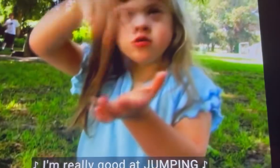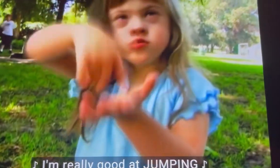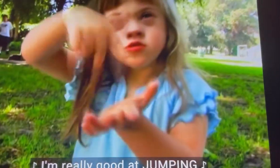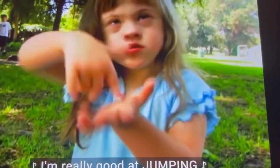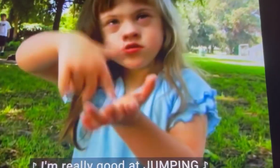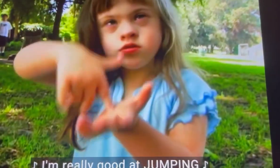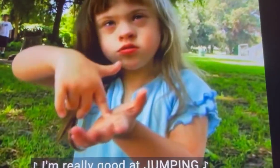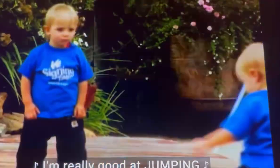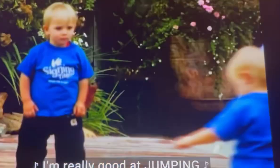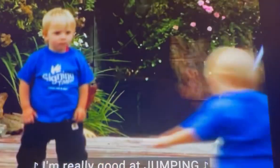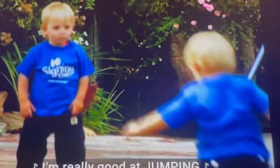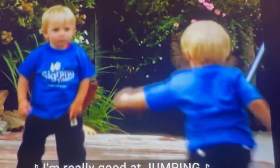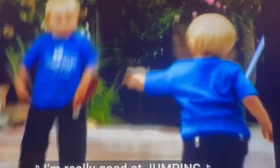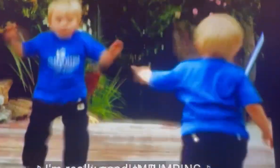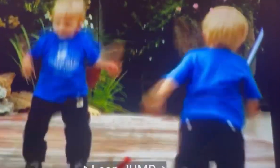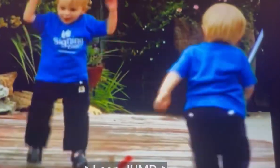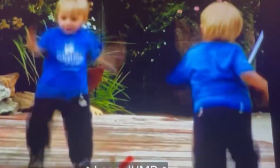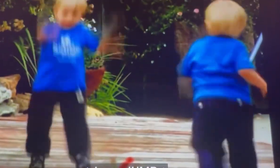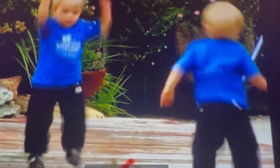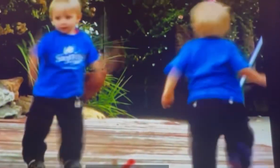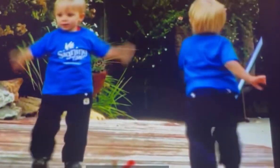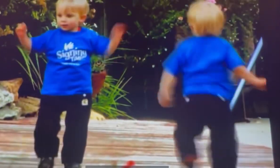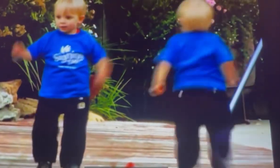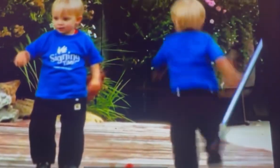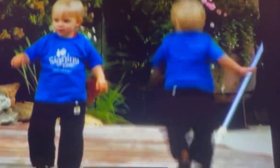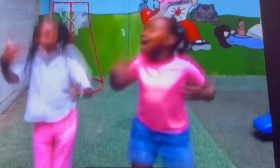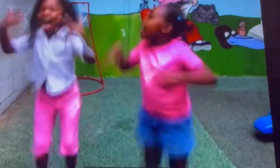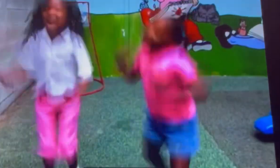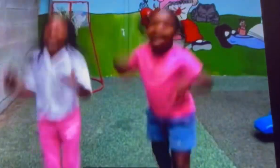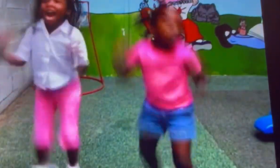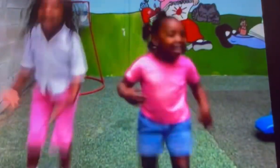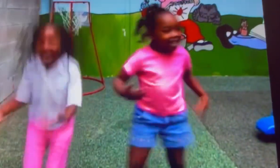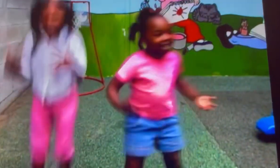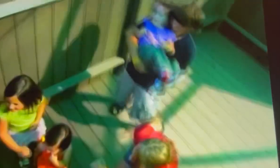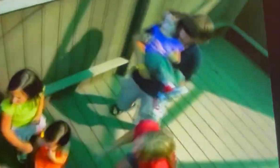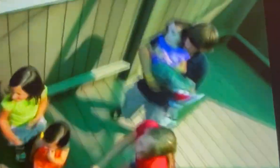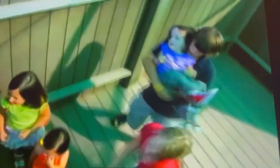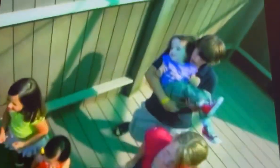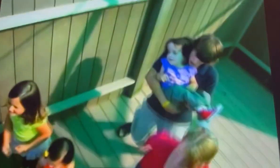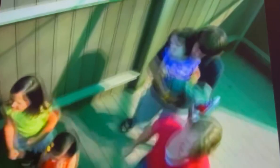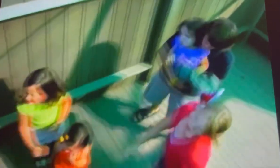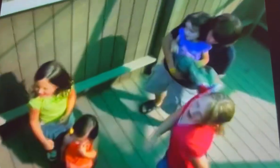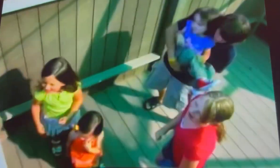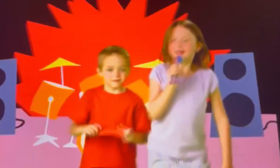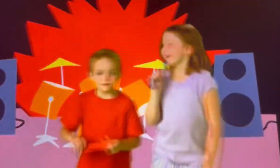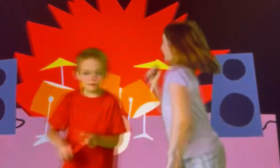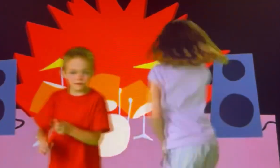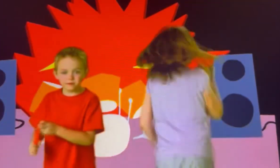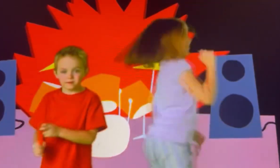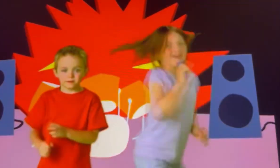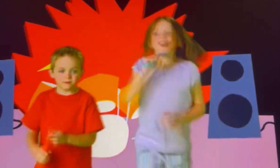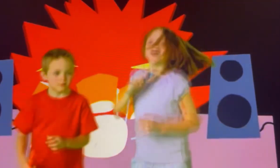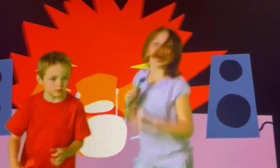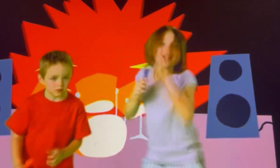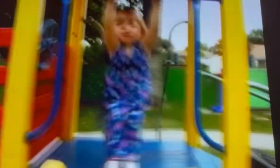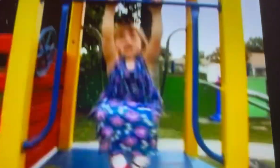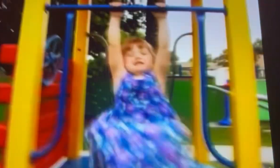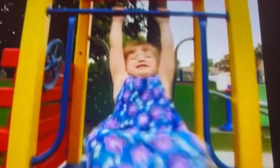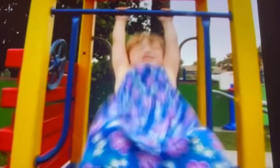at jumping. I can jump. I can dance. I I can